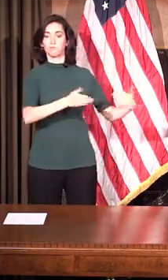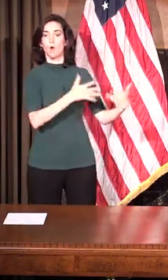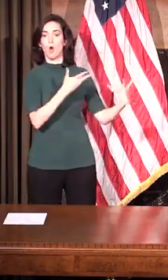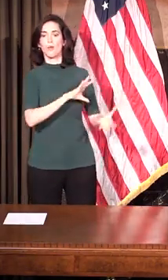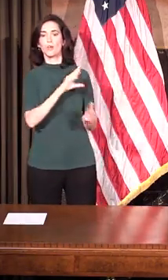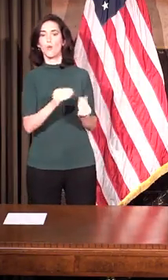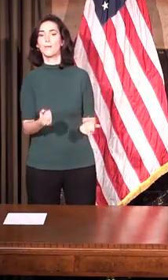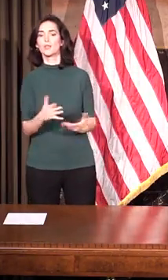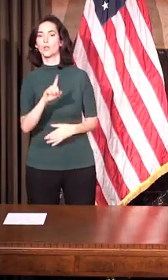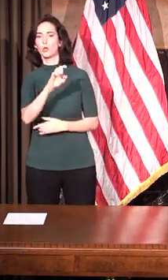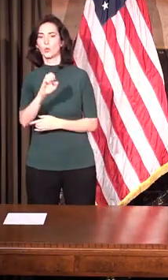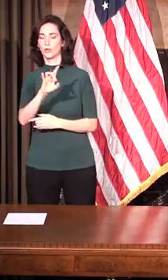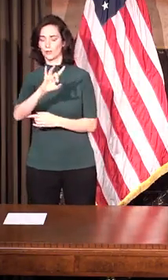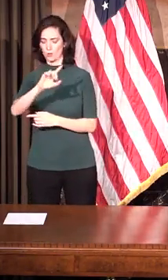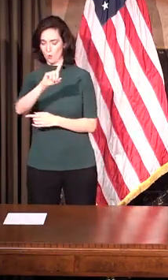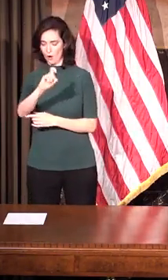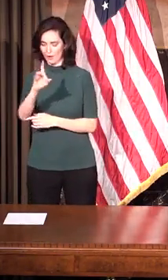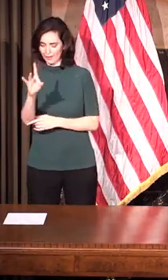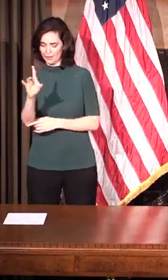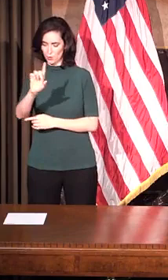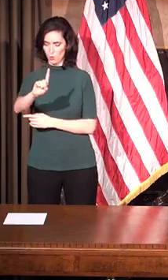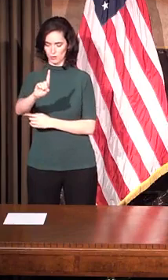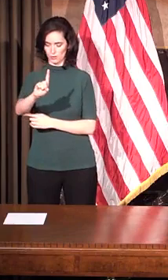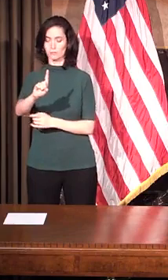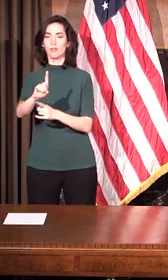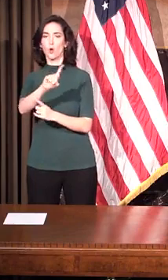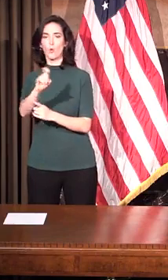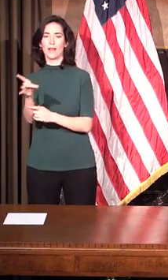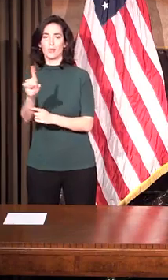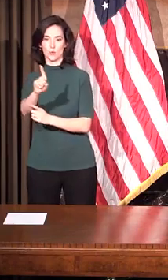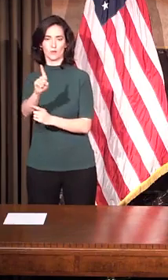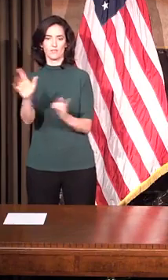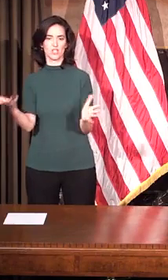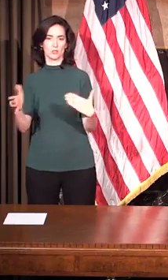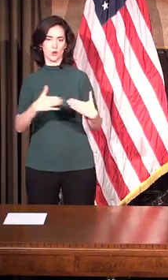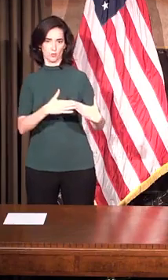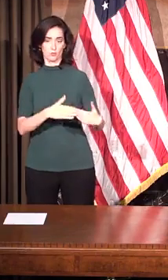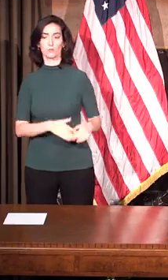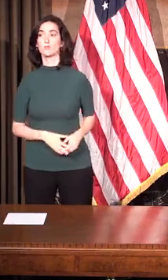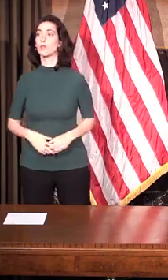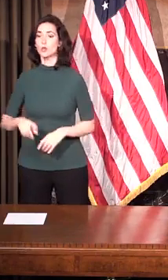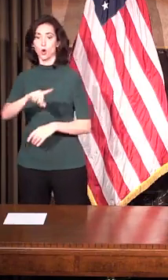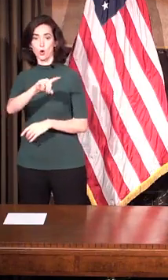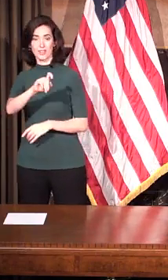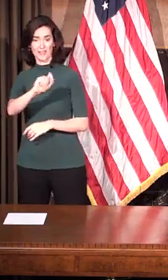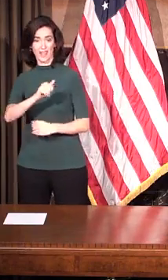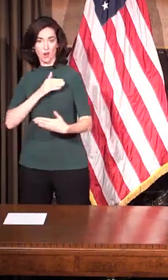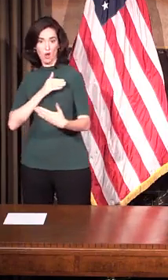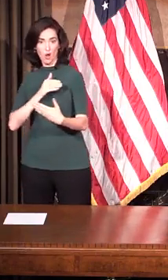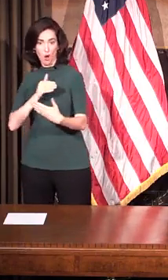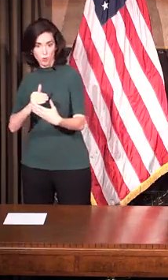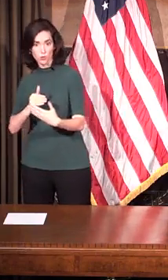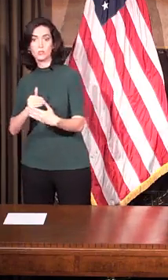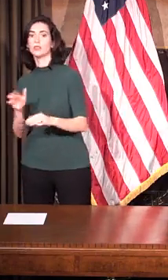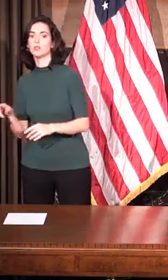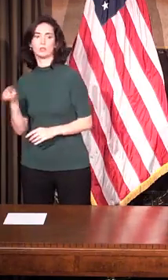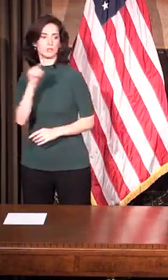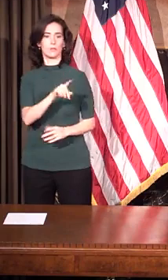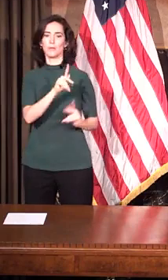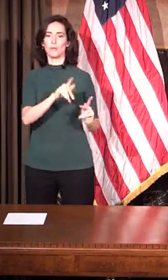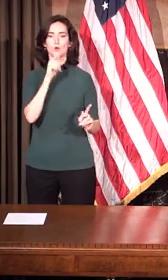As we brace for Zeta, there's still more important deadlines showing up for those who've been impacted by Laura and